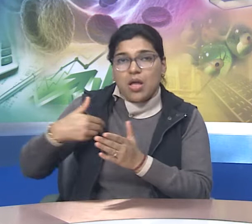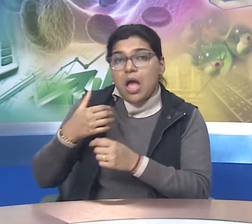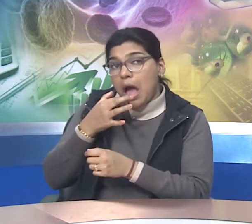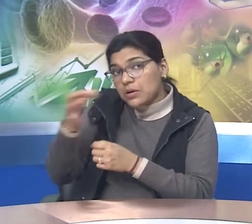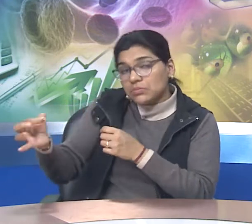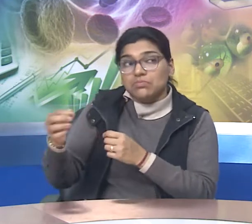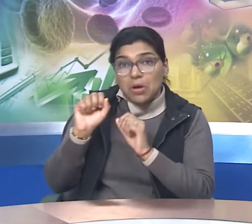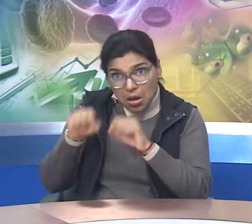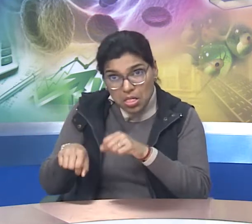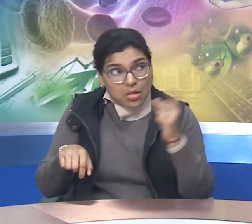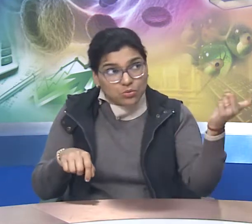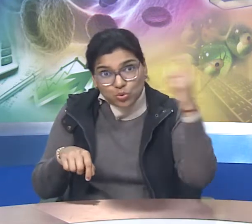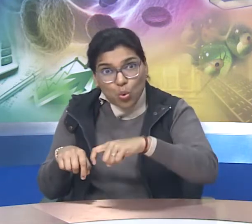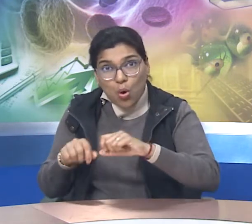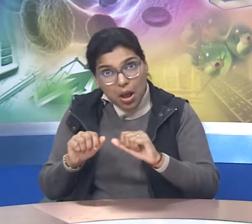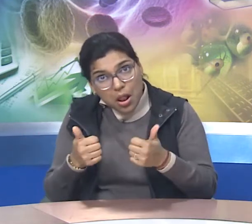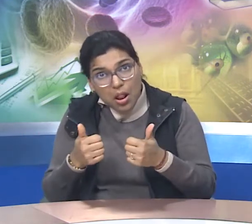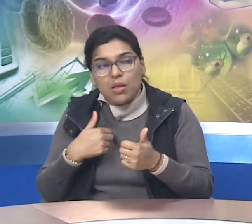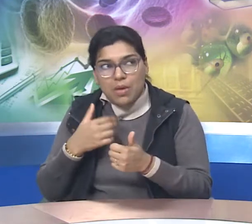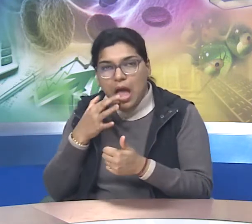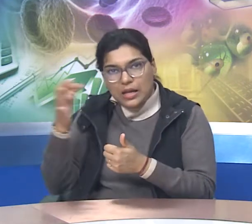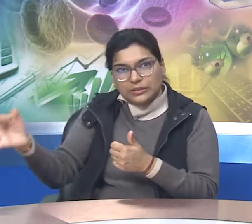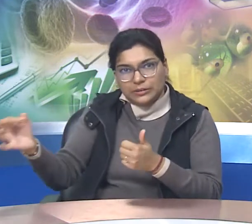reluctantly giving in.